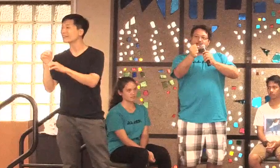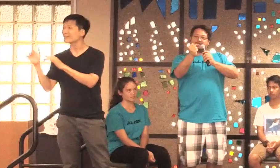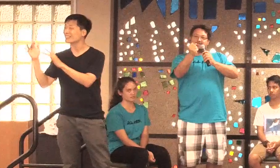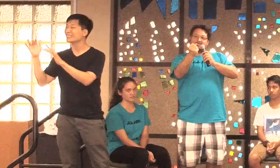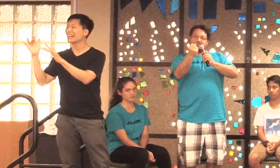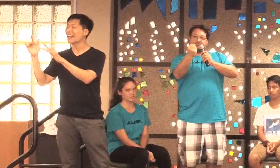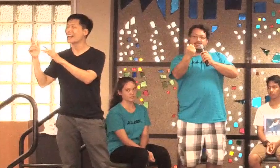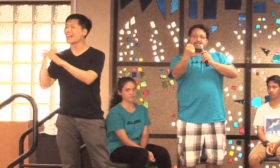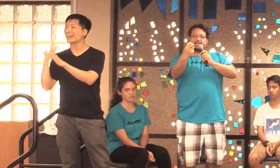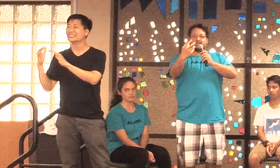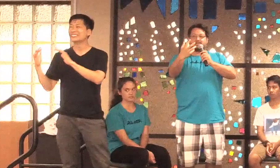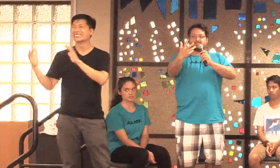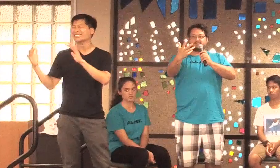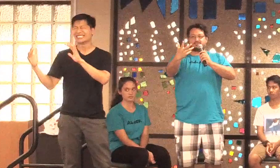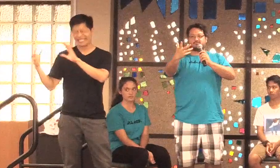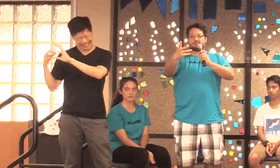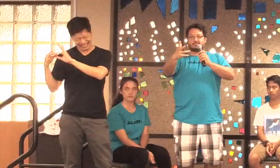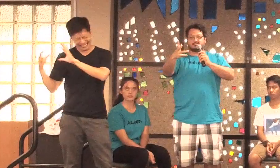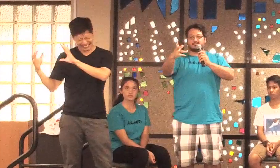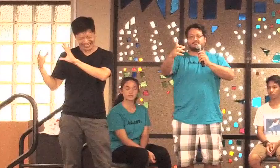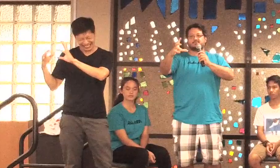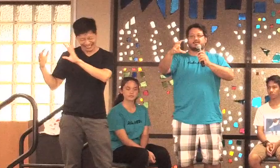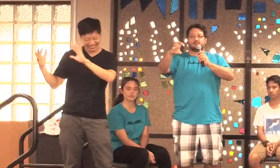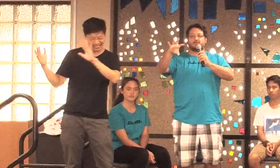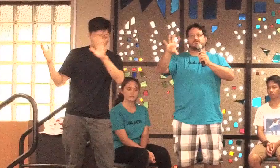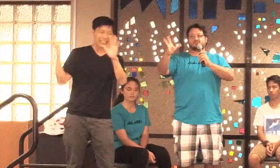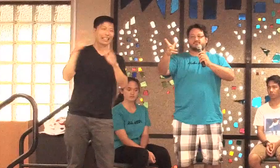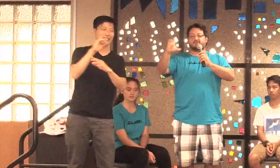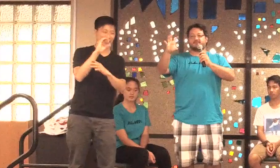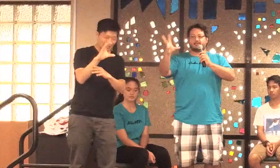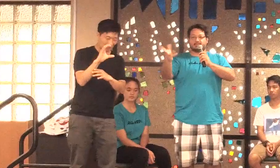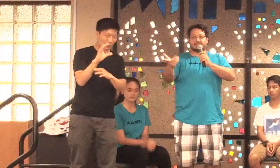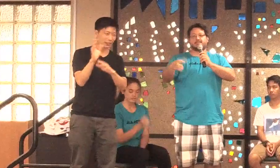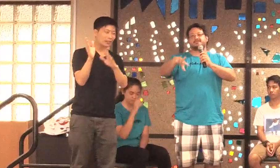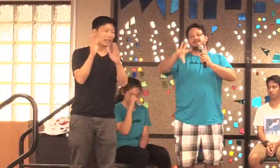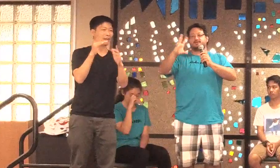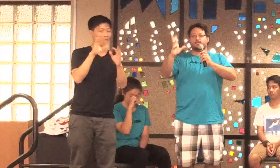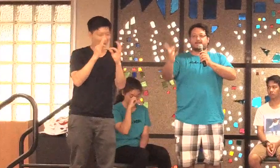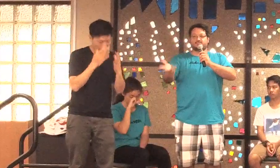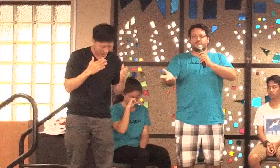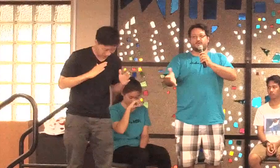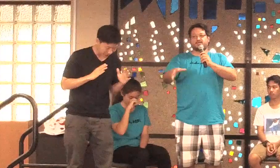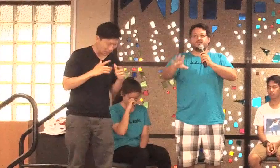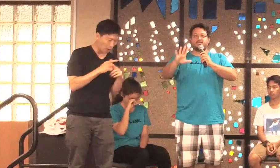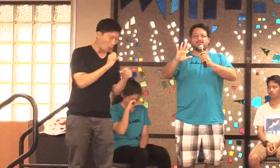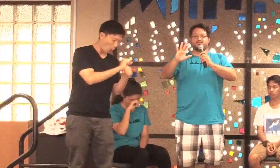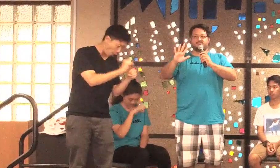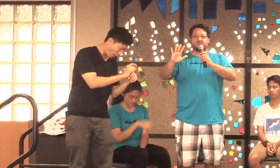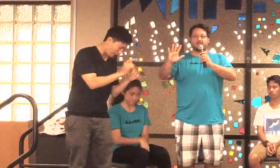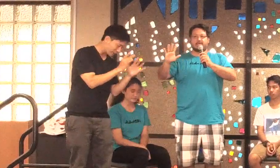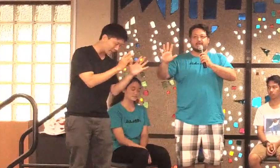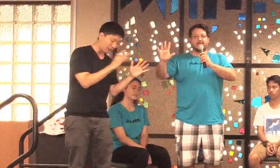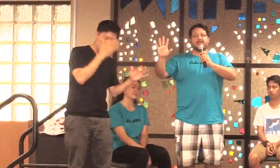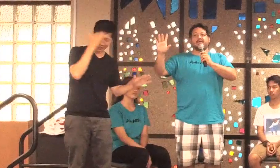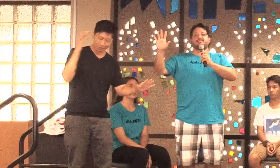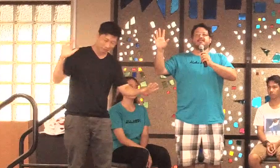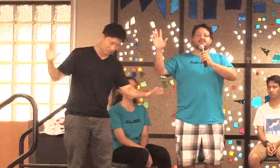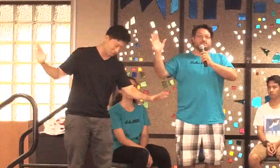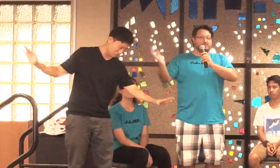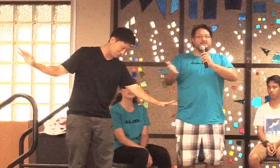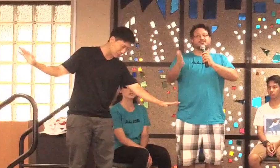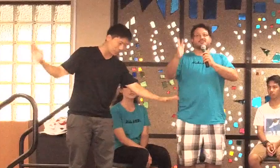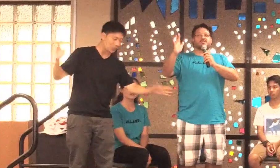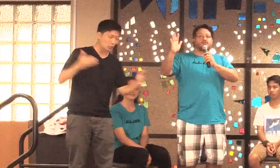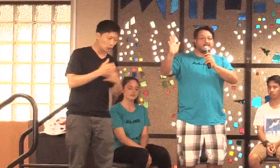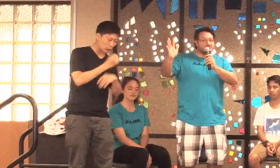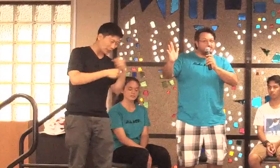just don't want to let go and then it gets to December, January where it's about family and go back to work and you kind of drift away and then